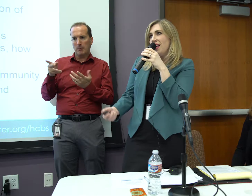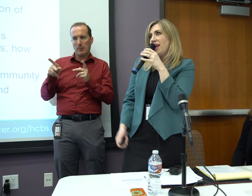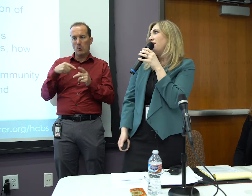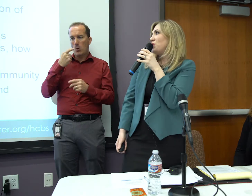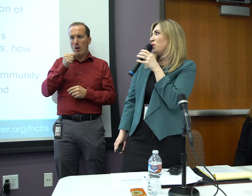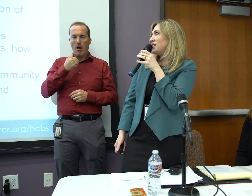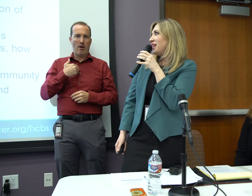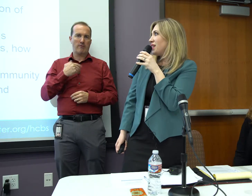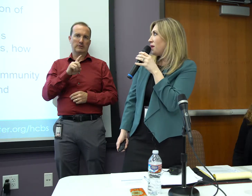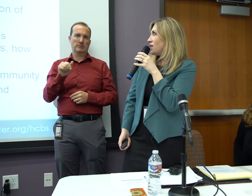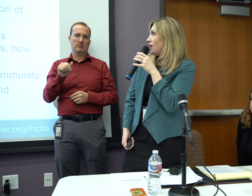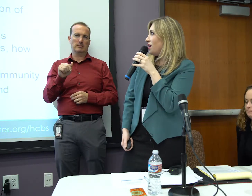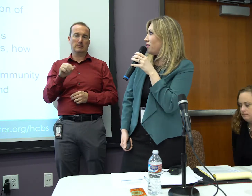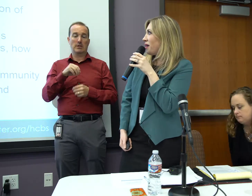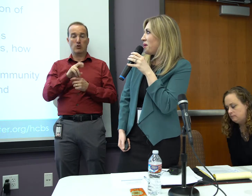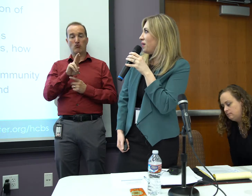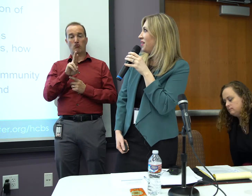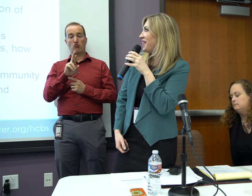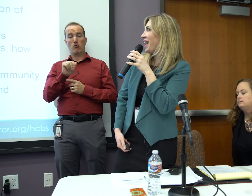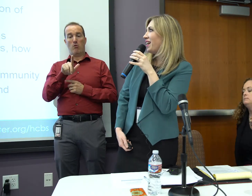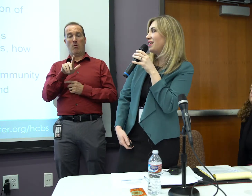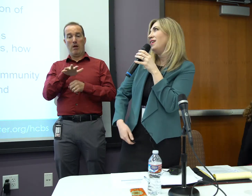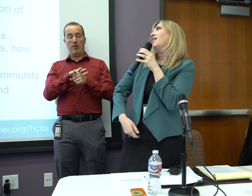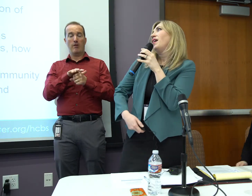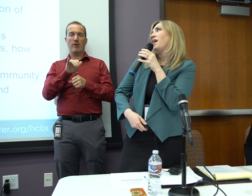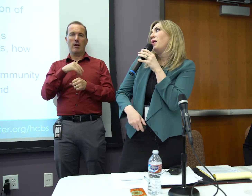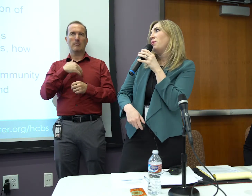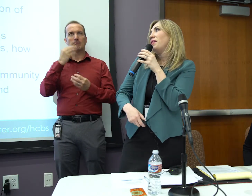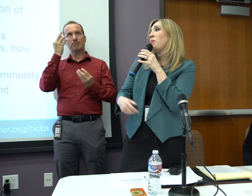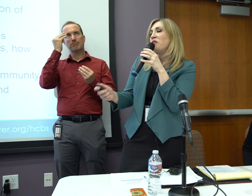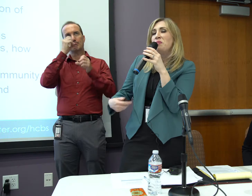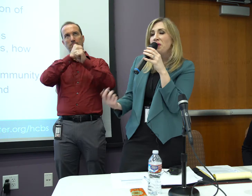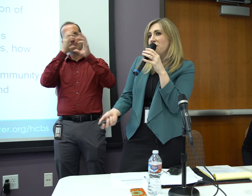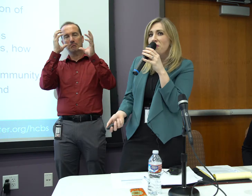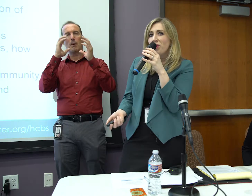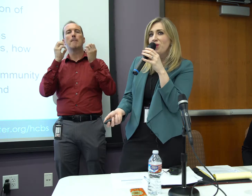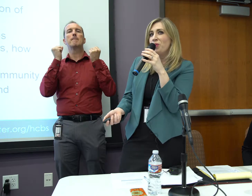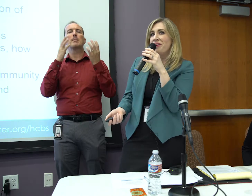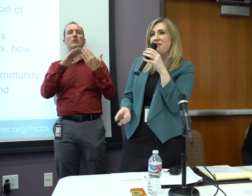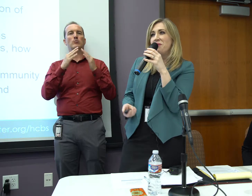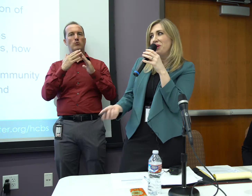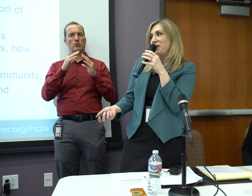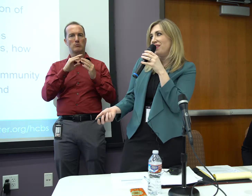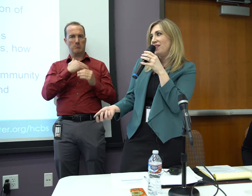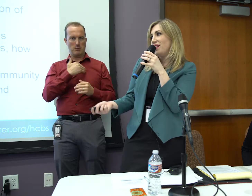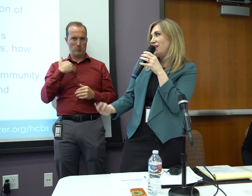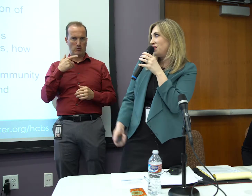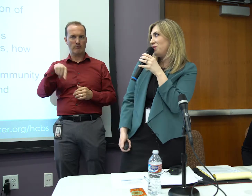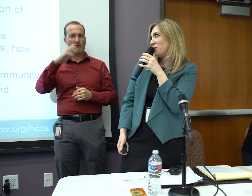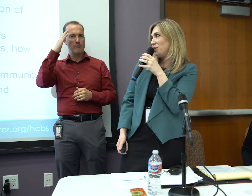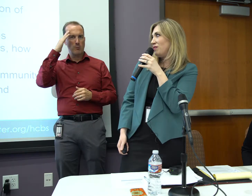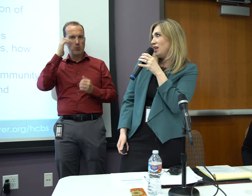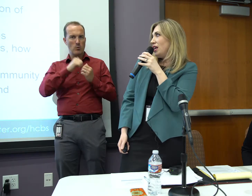disabilities. Again, this rural setting that I'm thinking of, they had a number of community members who were very familiar with